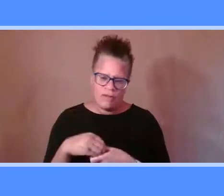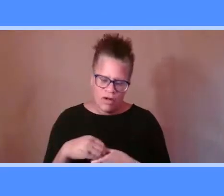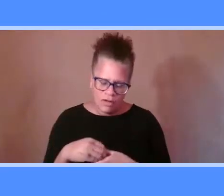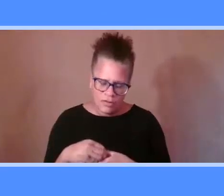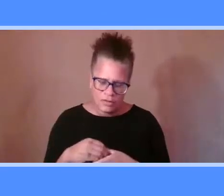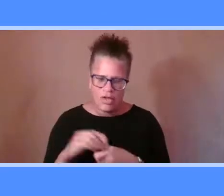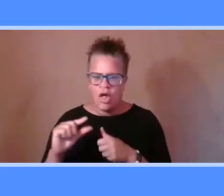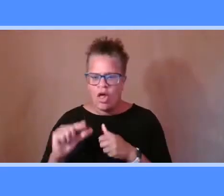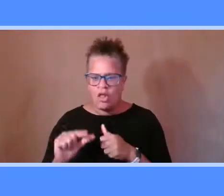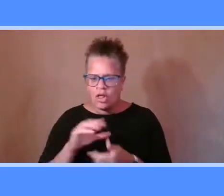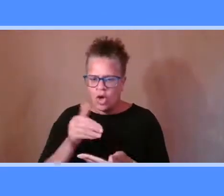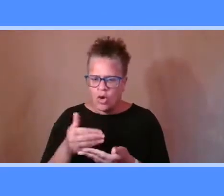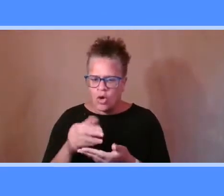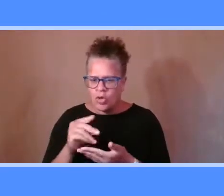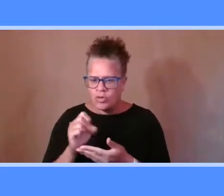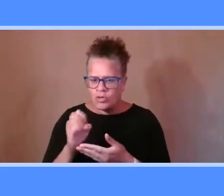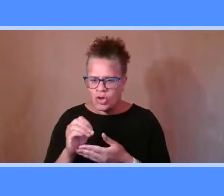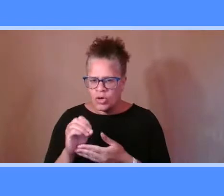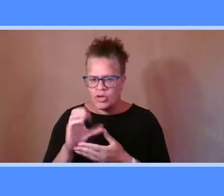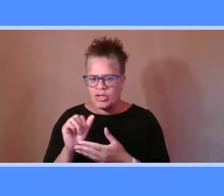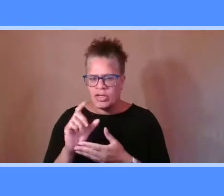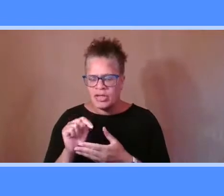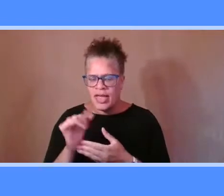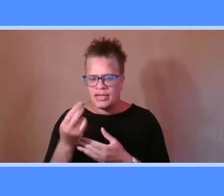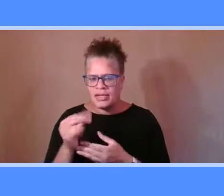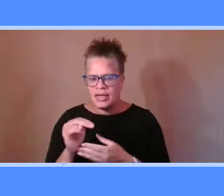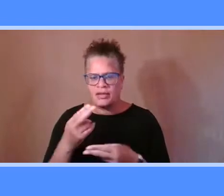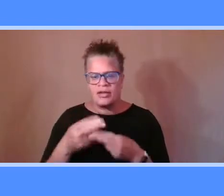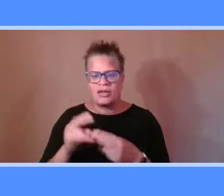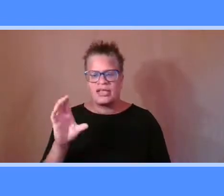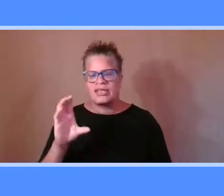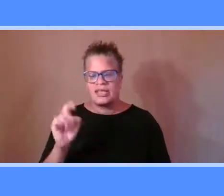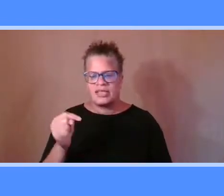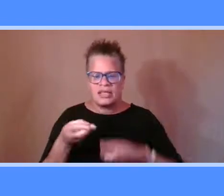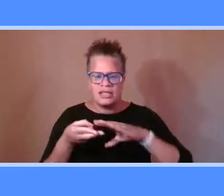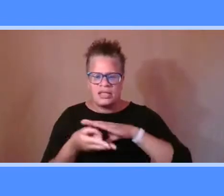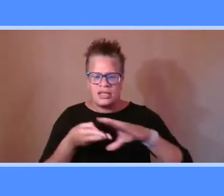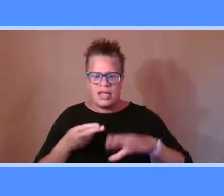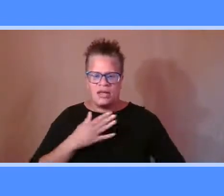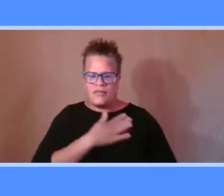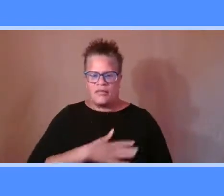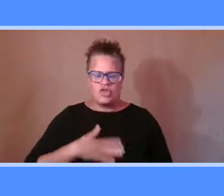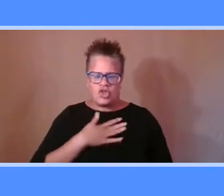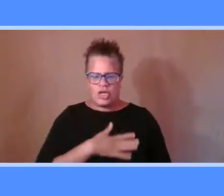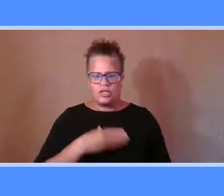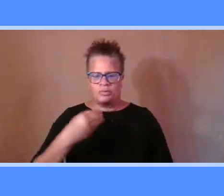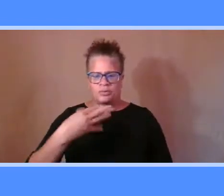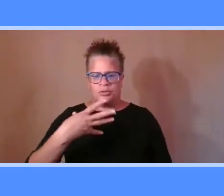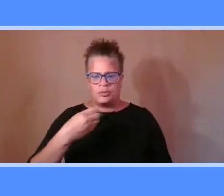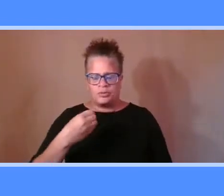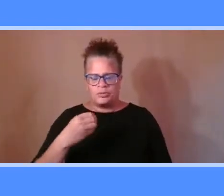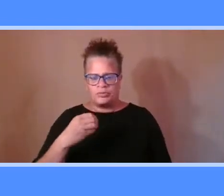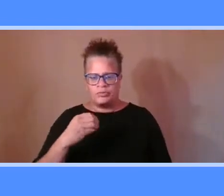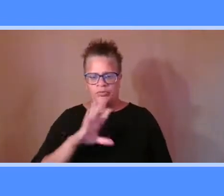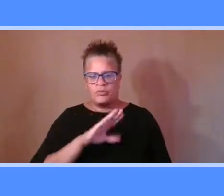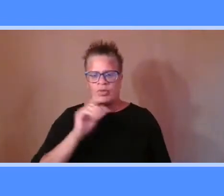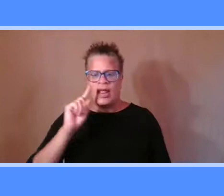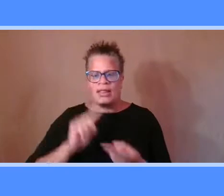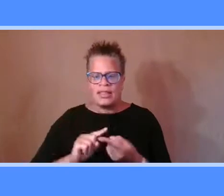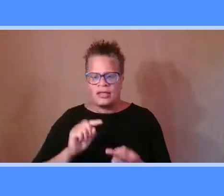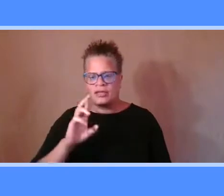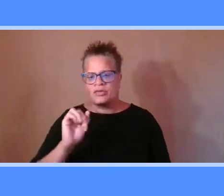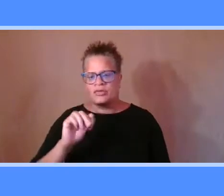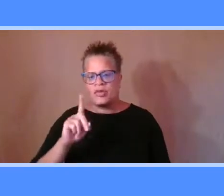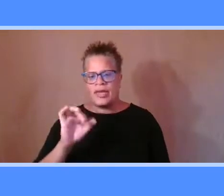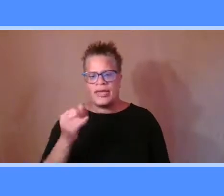low dose CAT scan or CT scan of the chest. So it's like a lower amount of radiation than